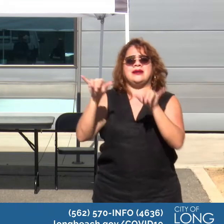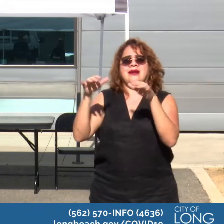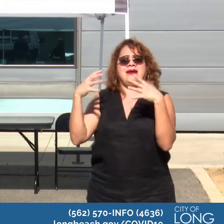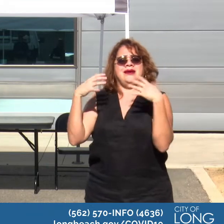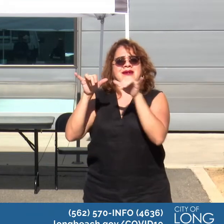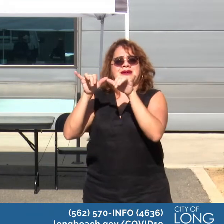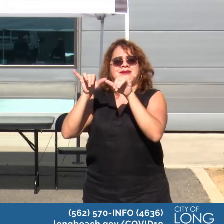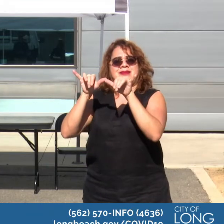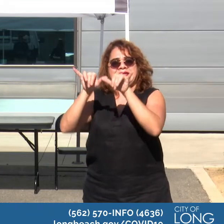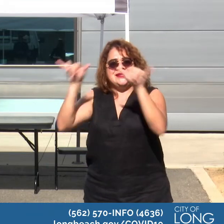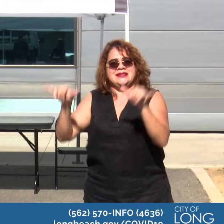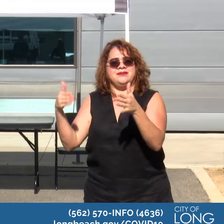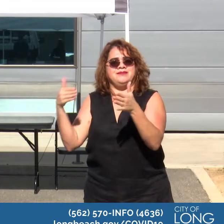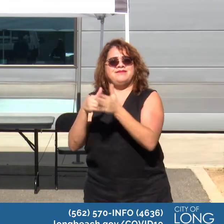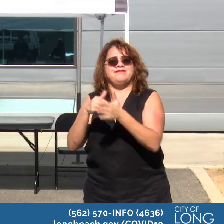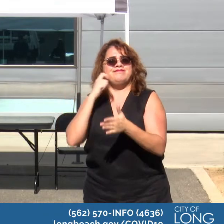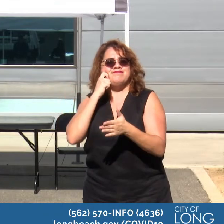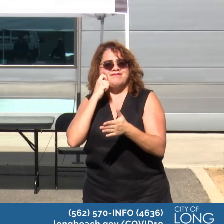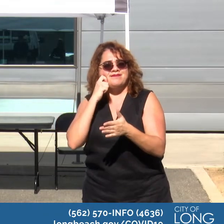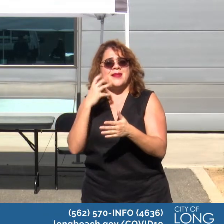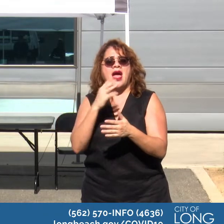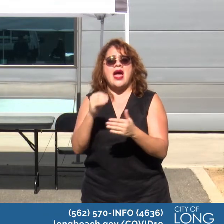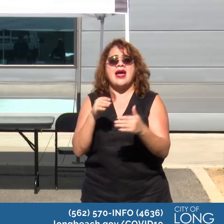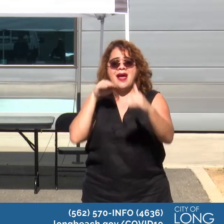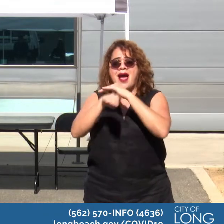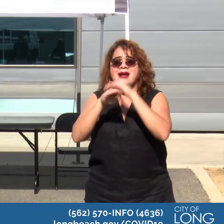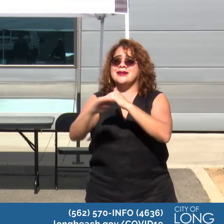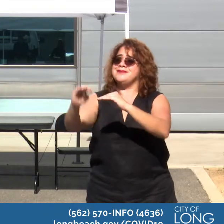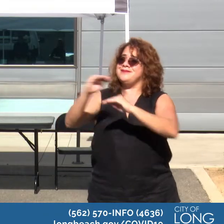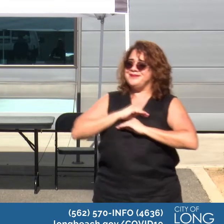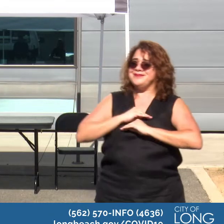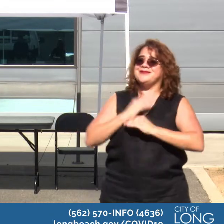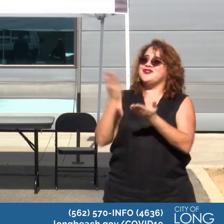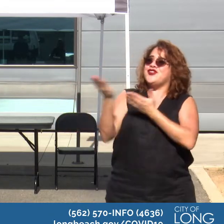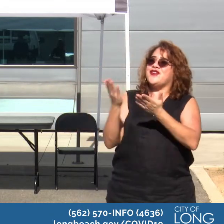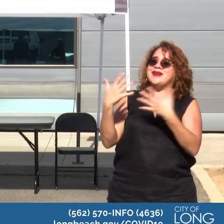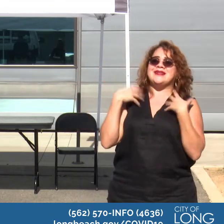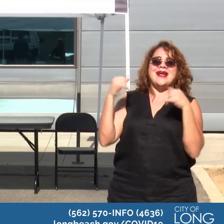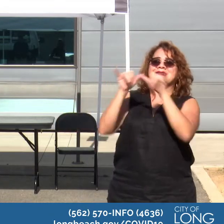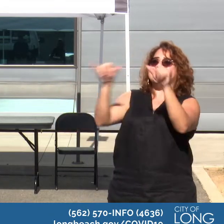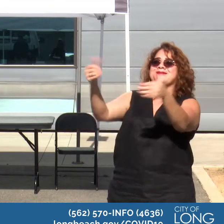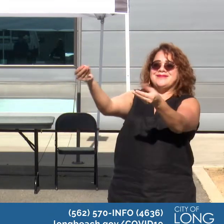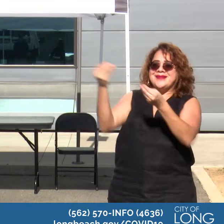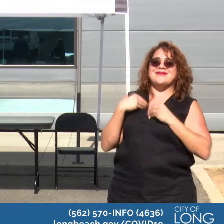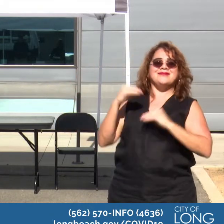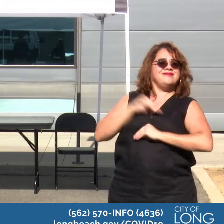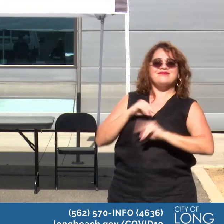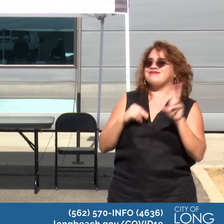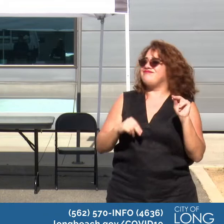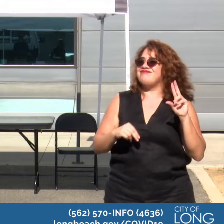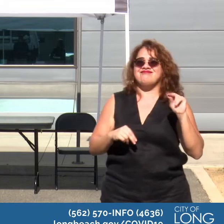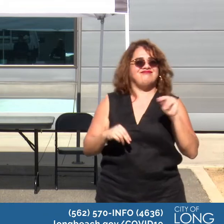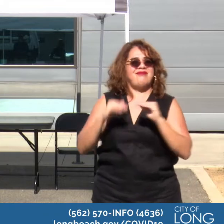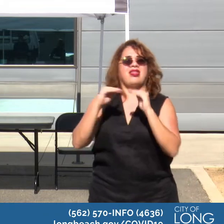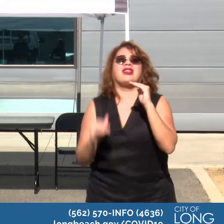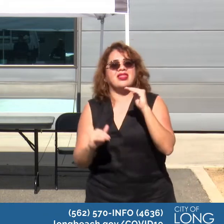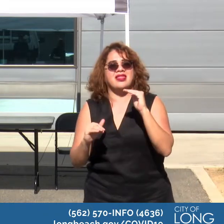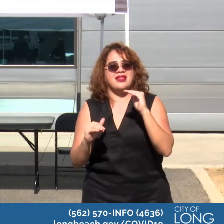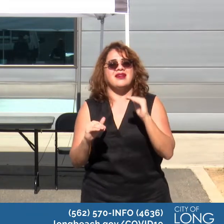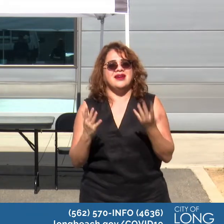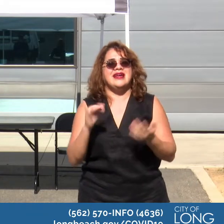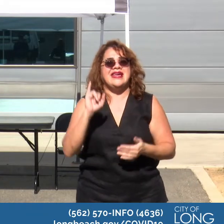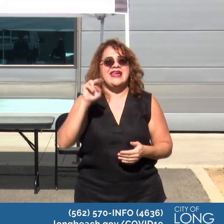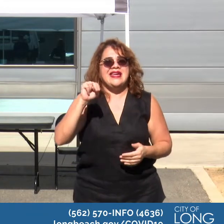to have exacerbated symptoms that can lead to hospitalization and death. Vaccinating our educators and school personnel is also